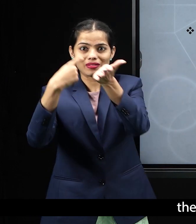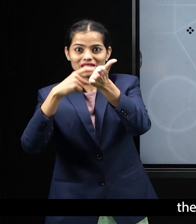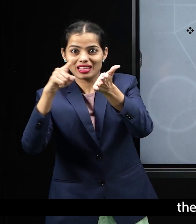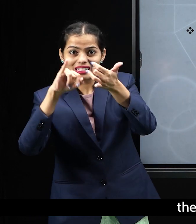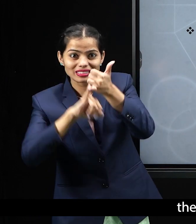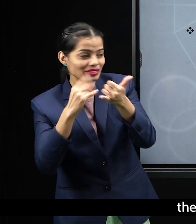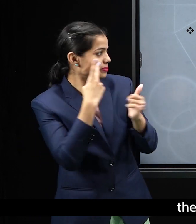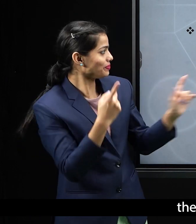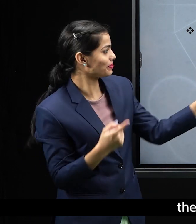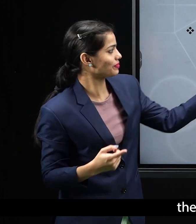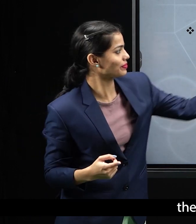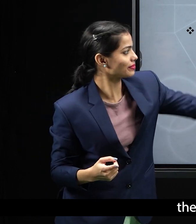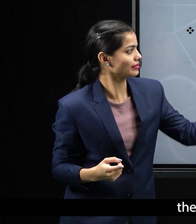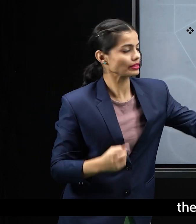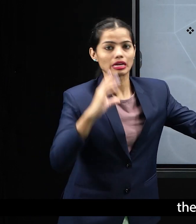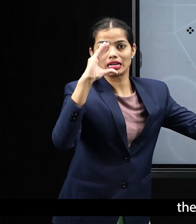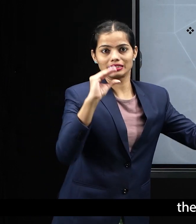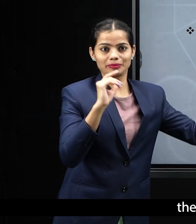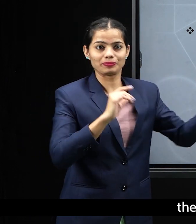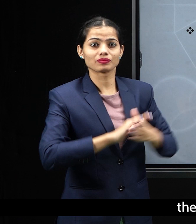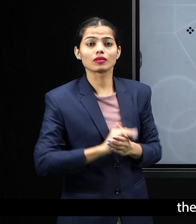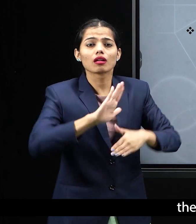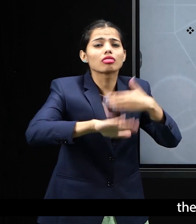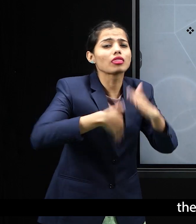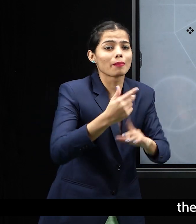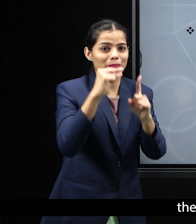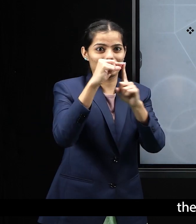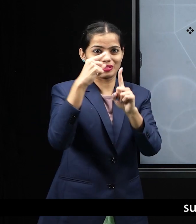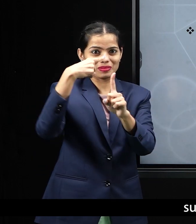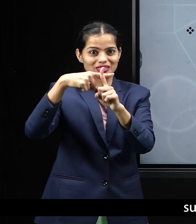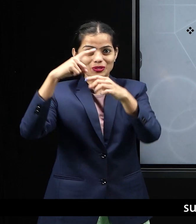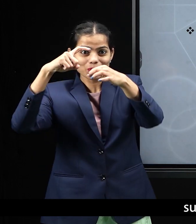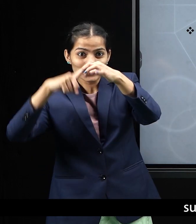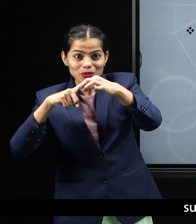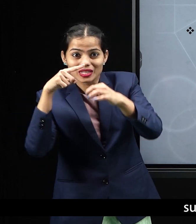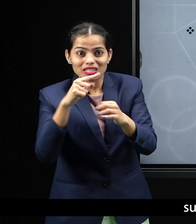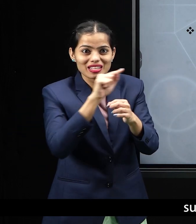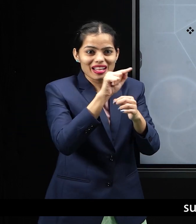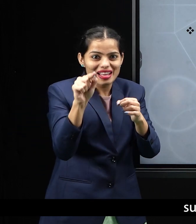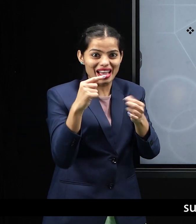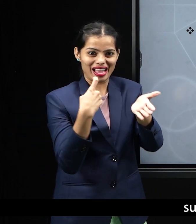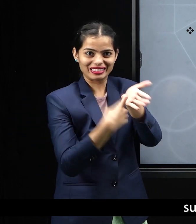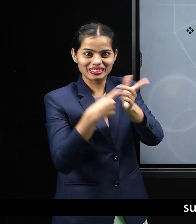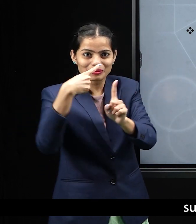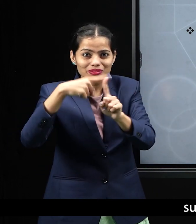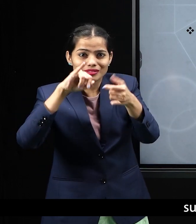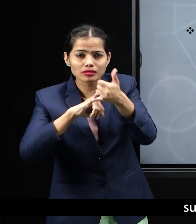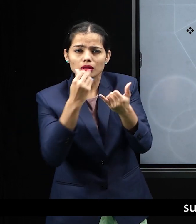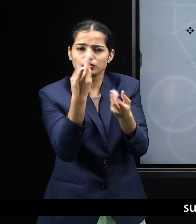then P plus Q by R plus S is a rational number such that P by Q less than P plus